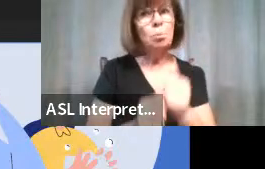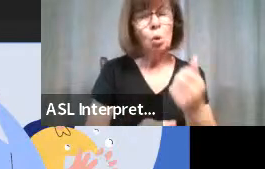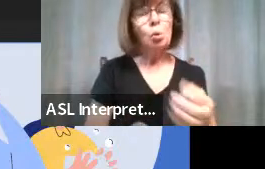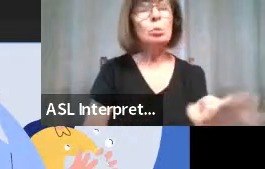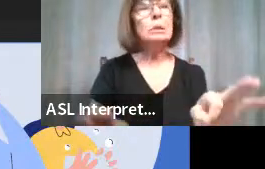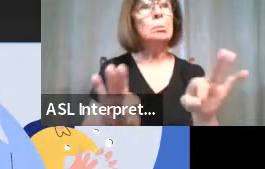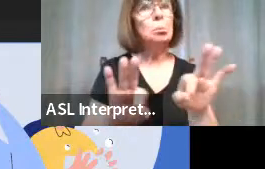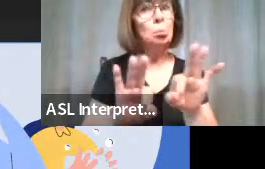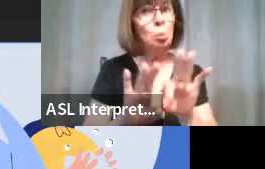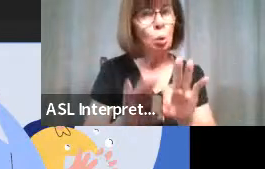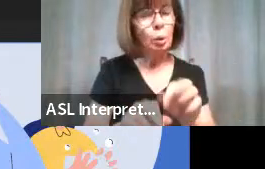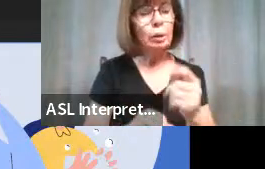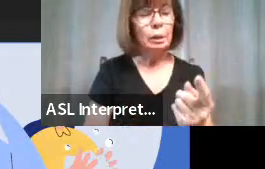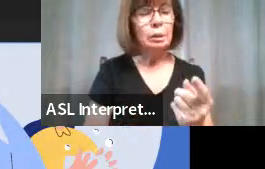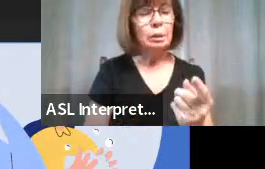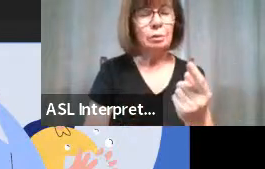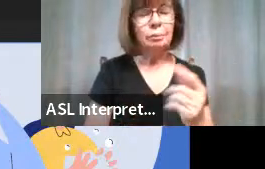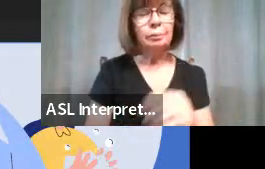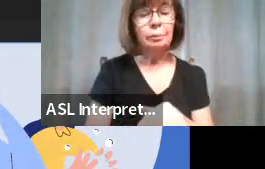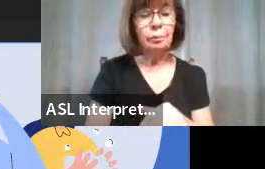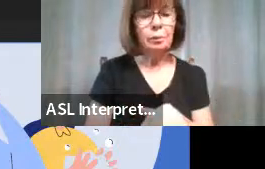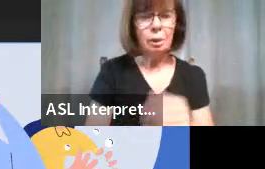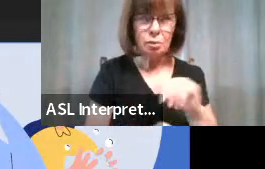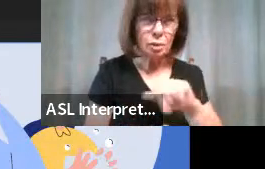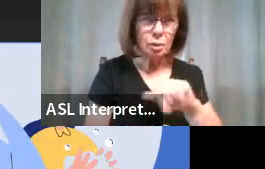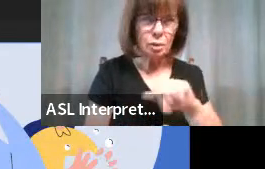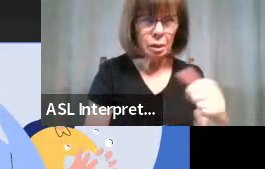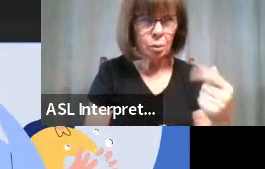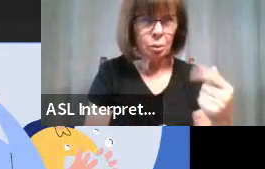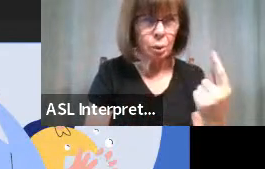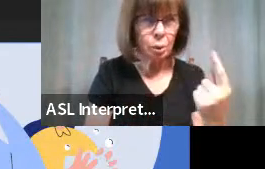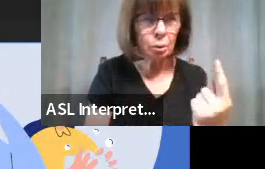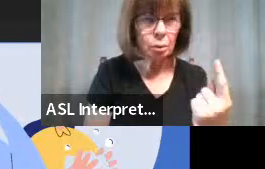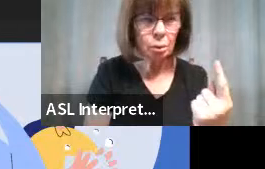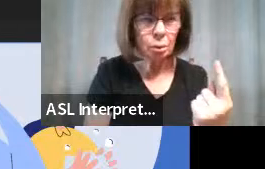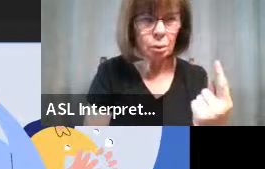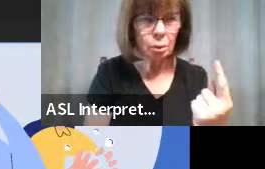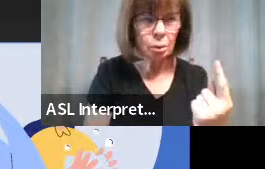the other one, is there another one? Just put